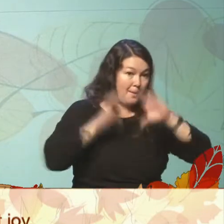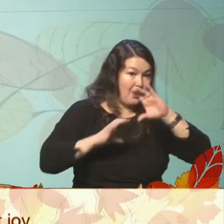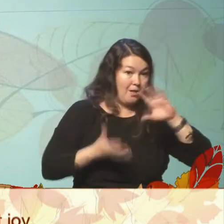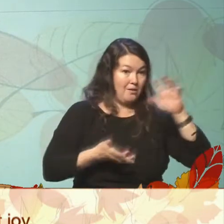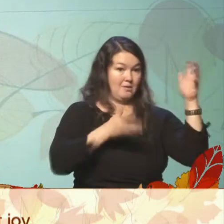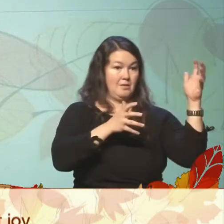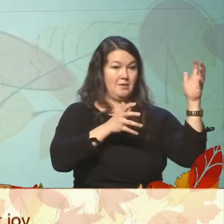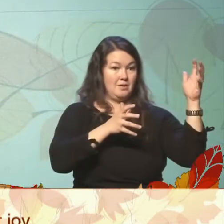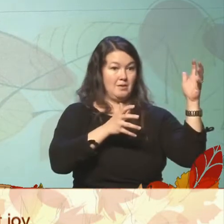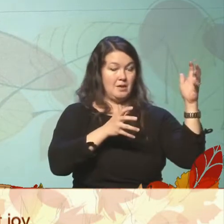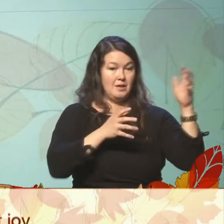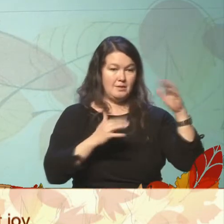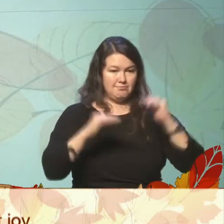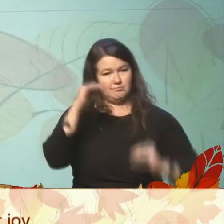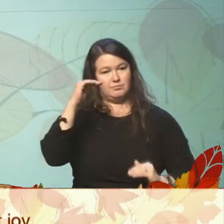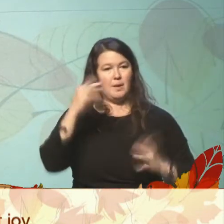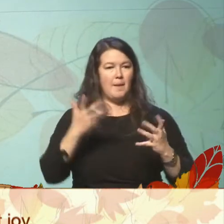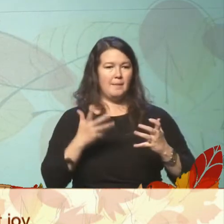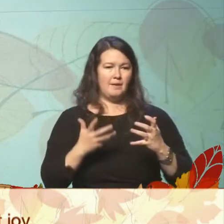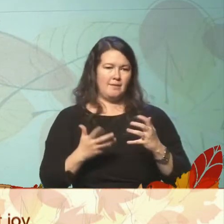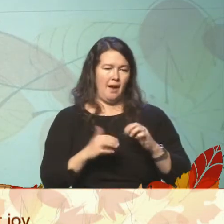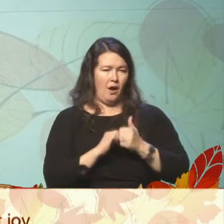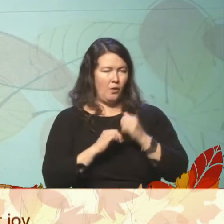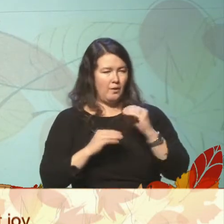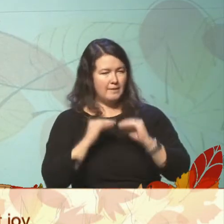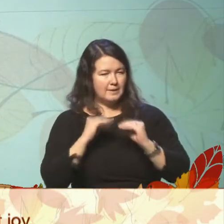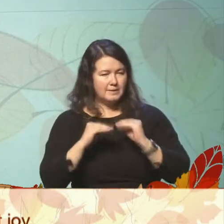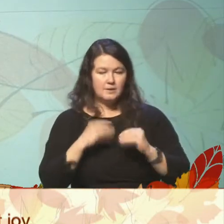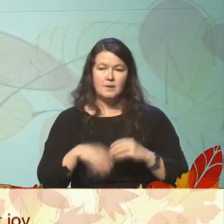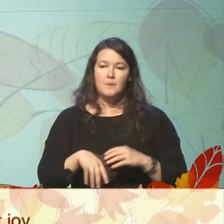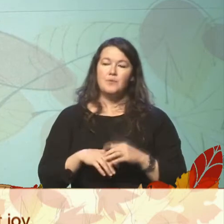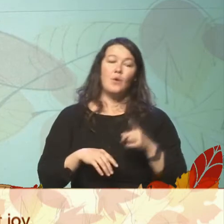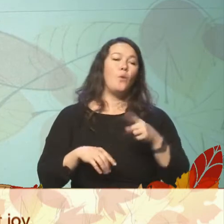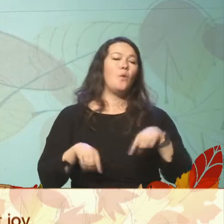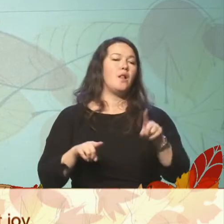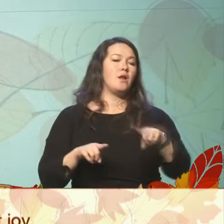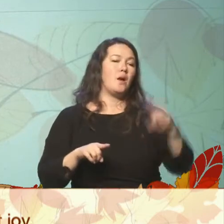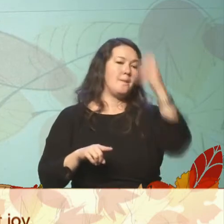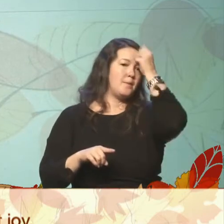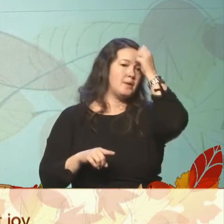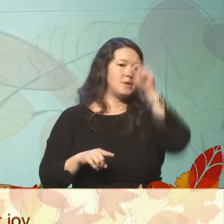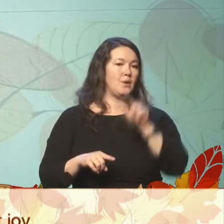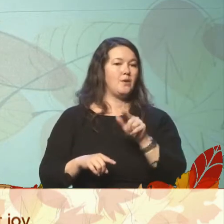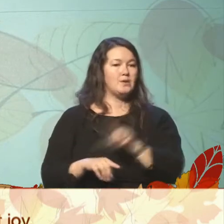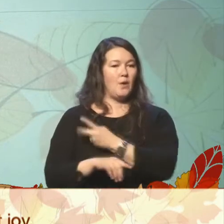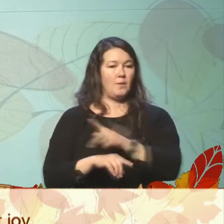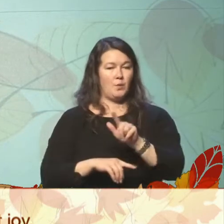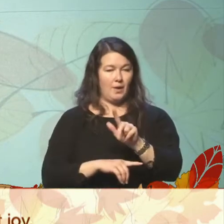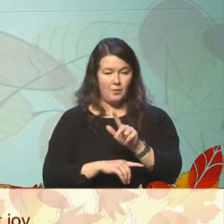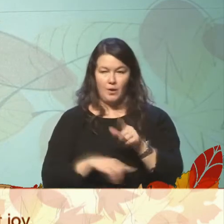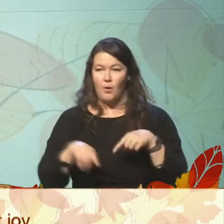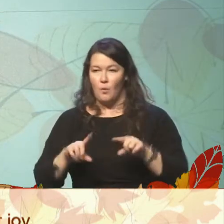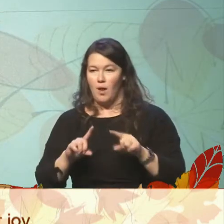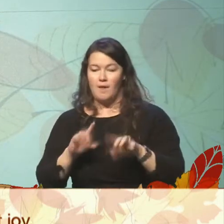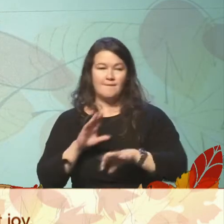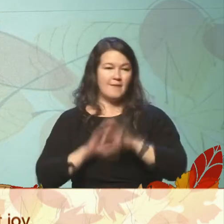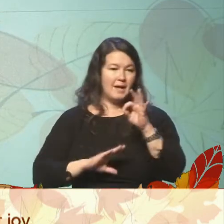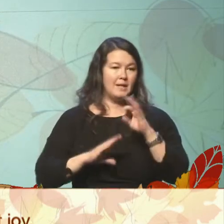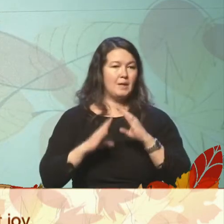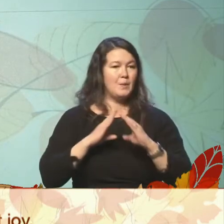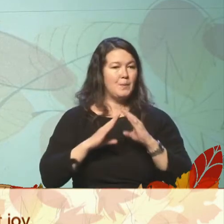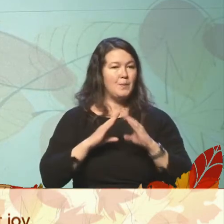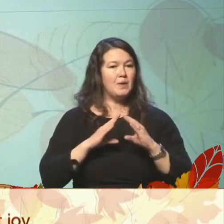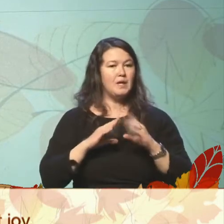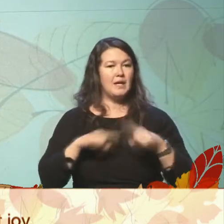place. And so I just want to encourage you, while you're memorizing the 23rd Psalm, while you're praying, while you're finding community and spiritual care,